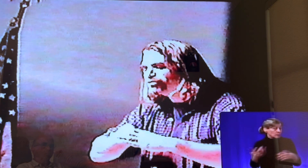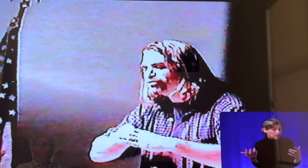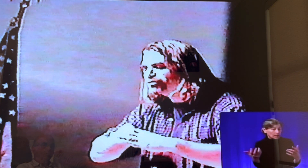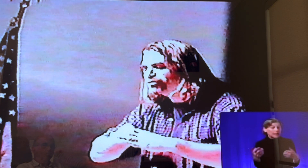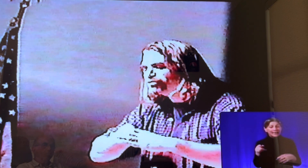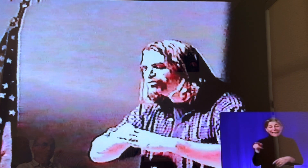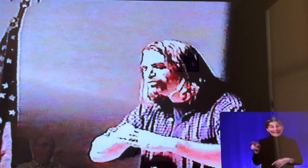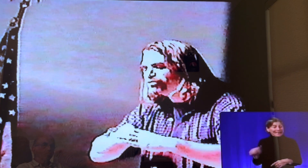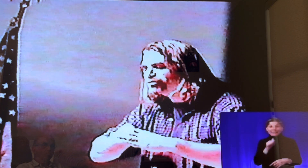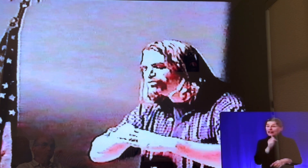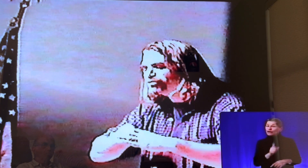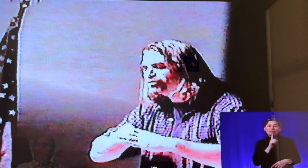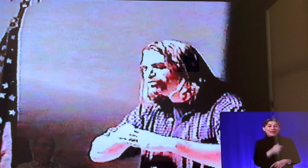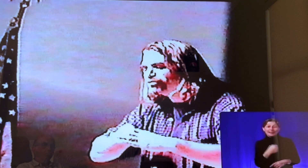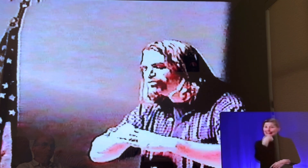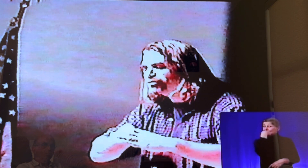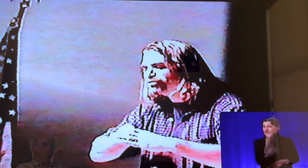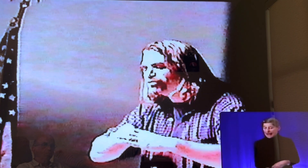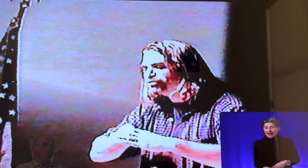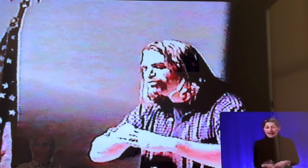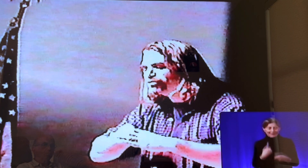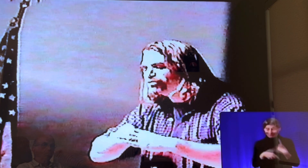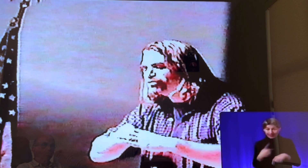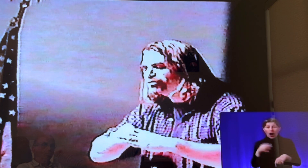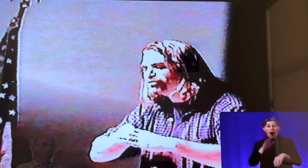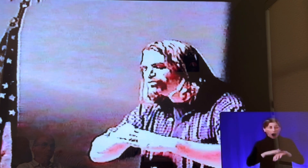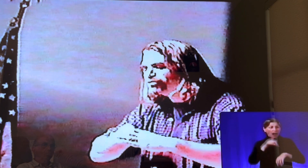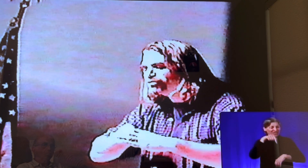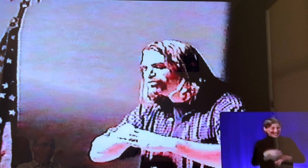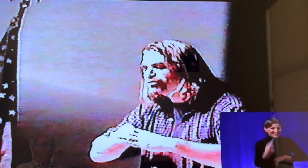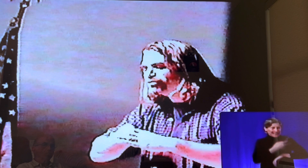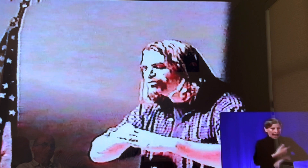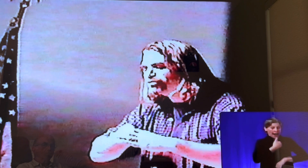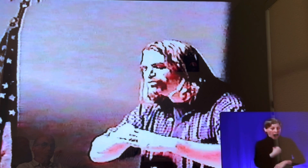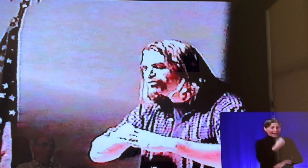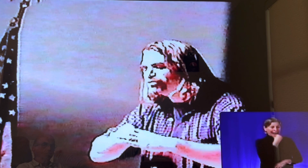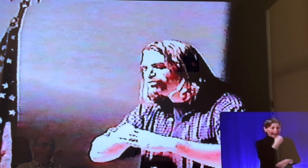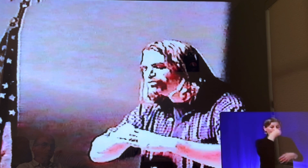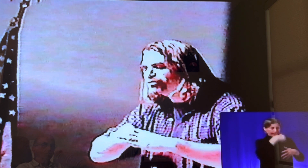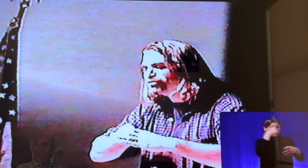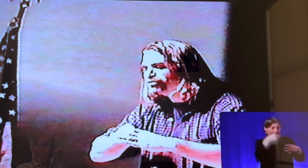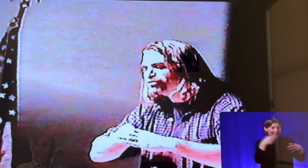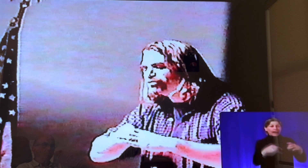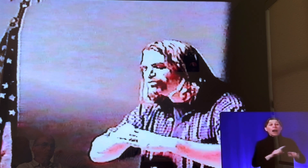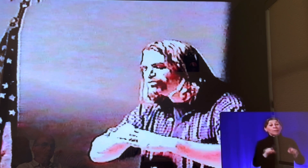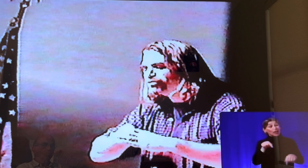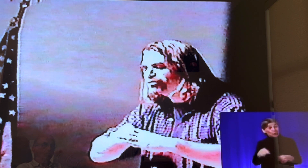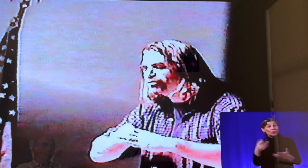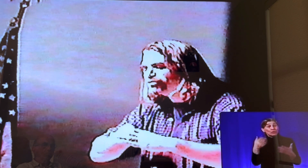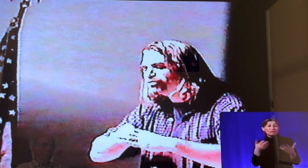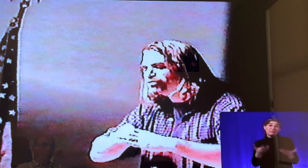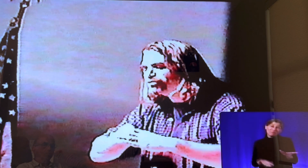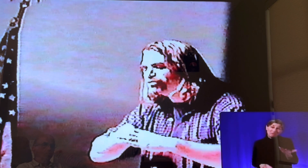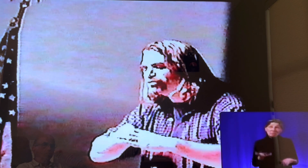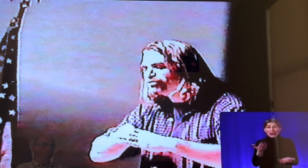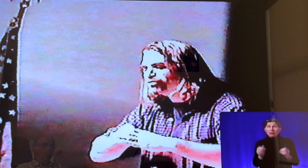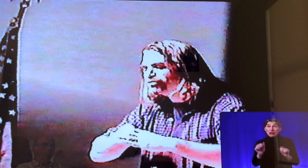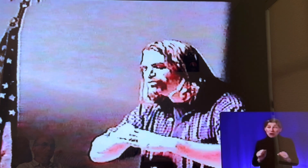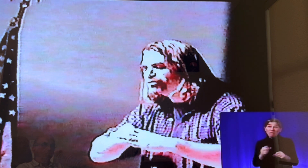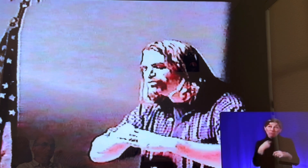doesn't really say, on this day I ate, but you might be able to get away with it because he's telling a story about